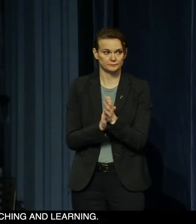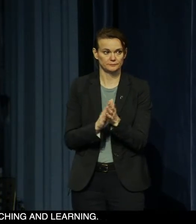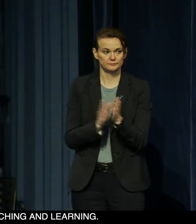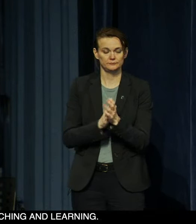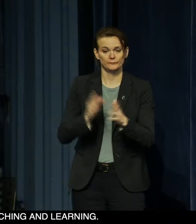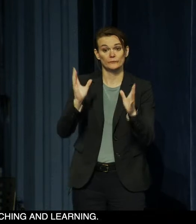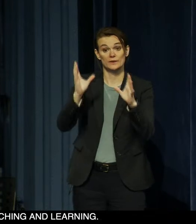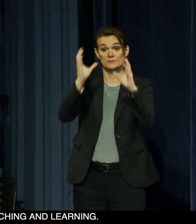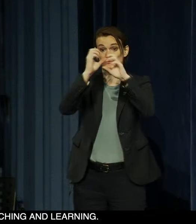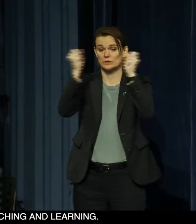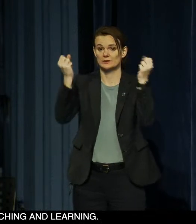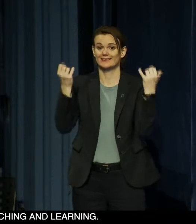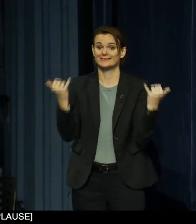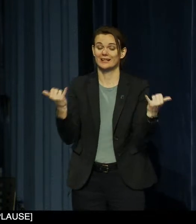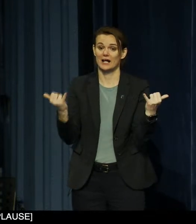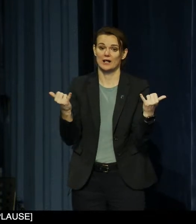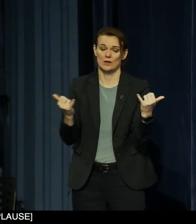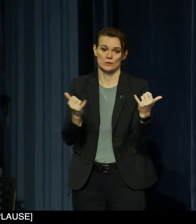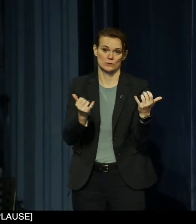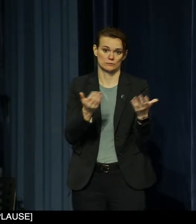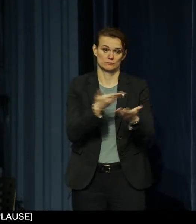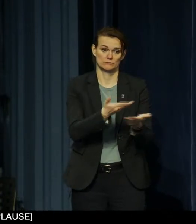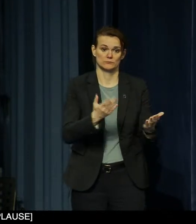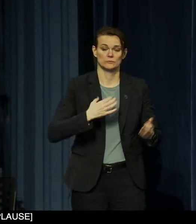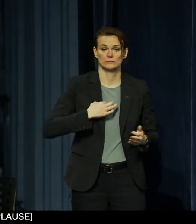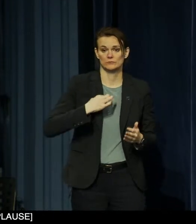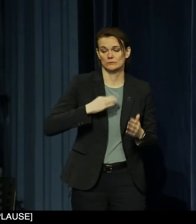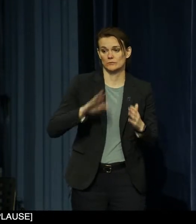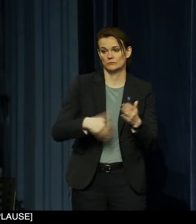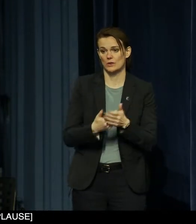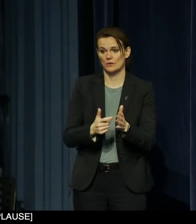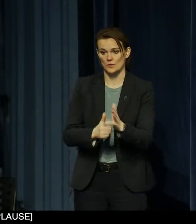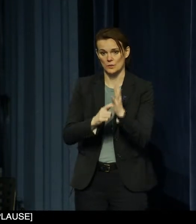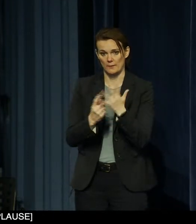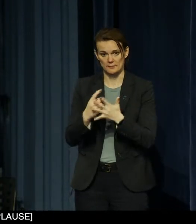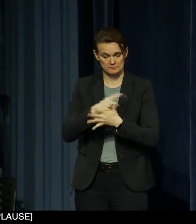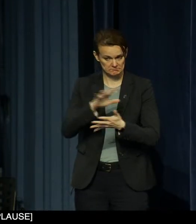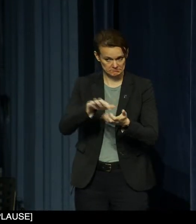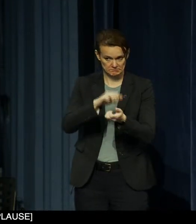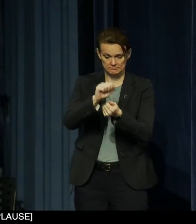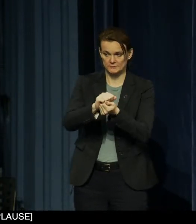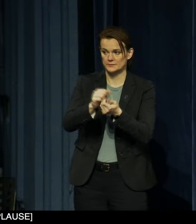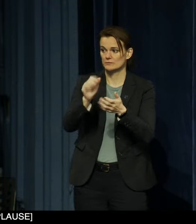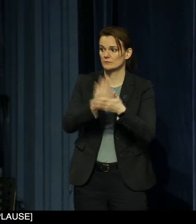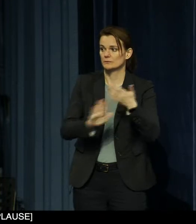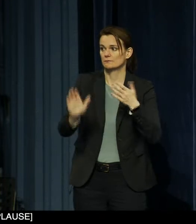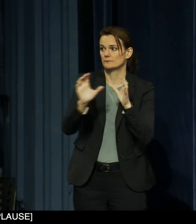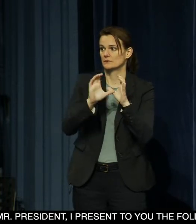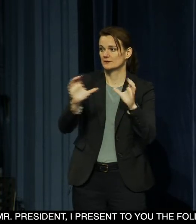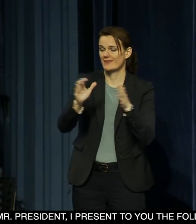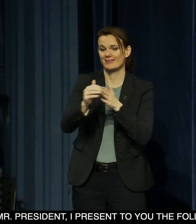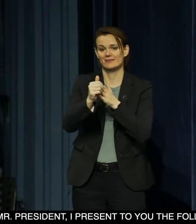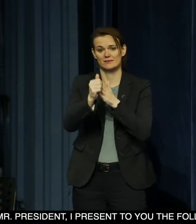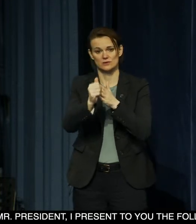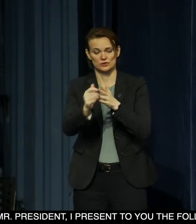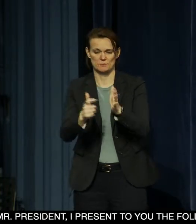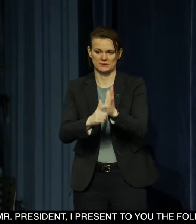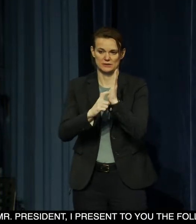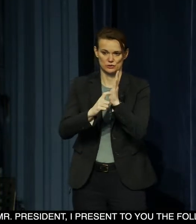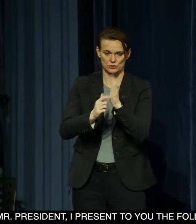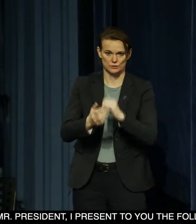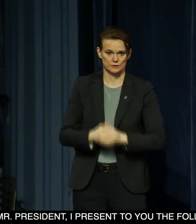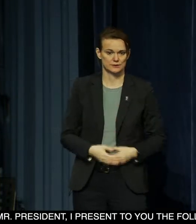Mr. President, I present to you the following candidates who have completed all of the requirements for the College Certificate in Leadership